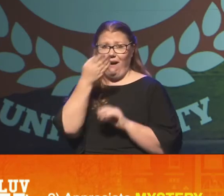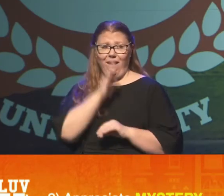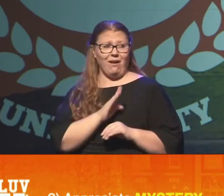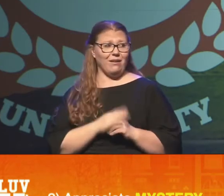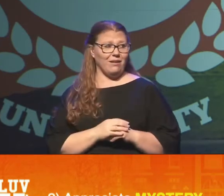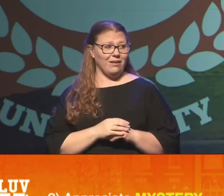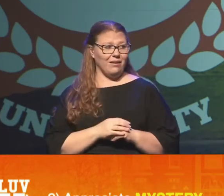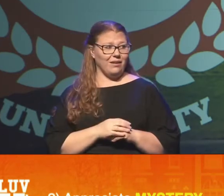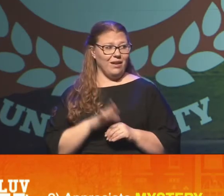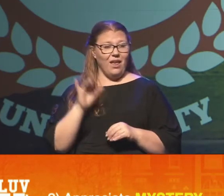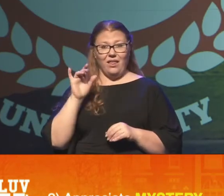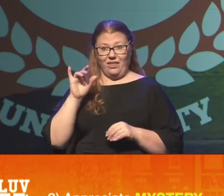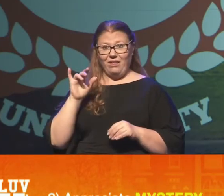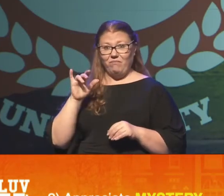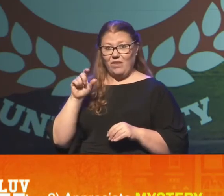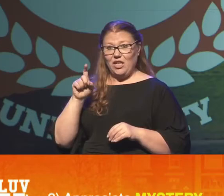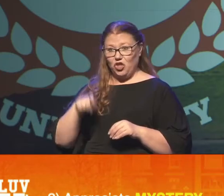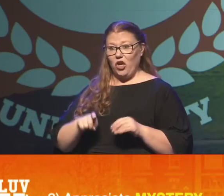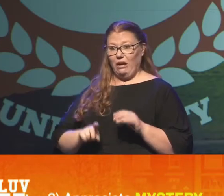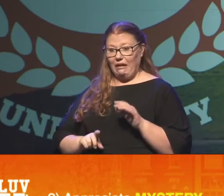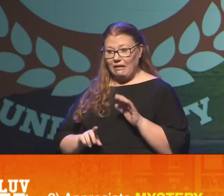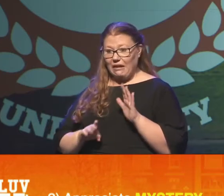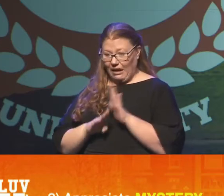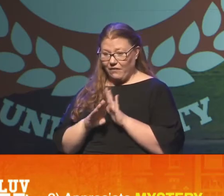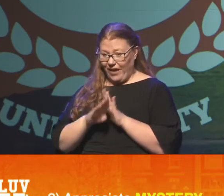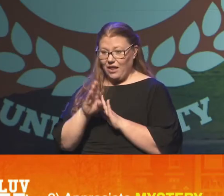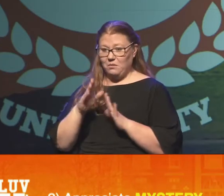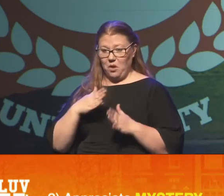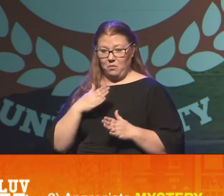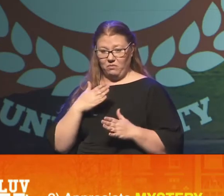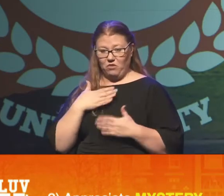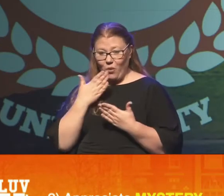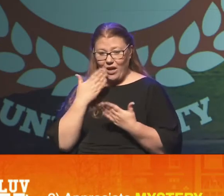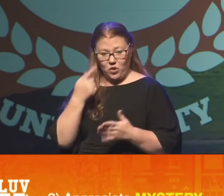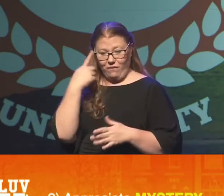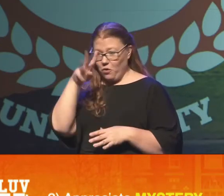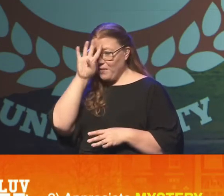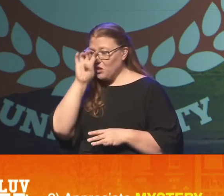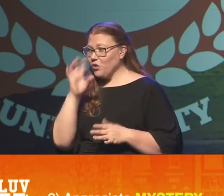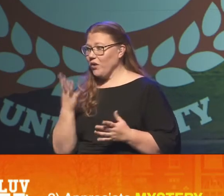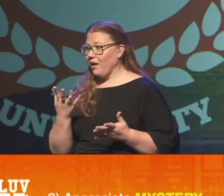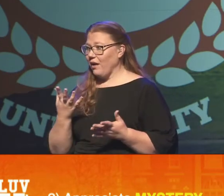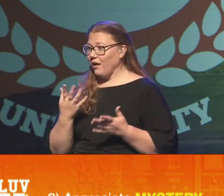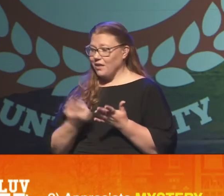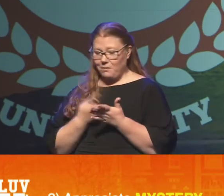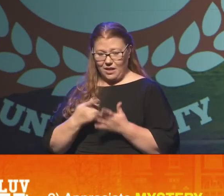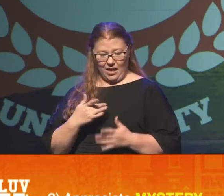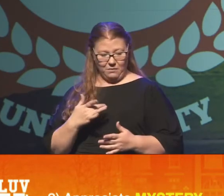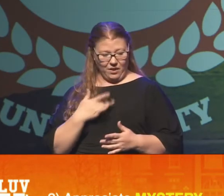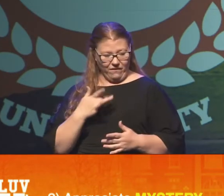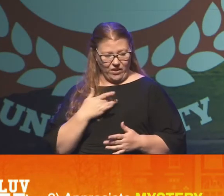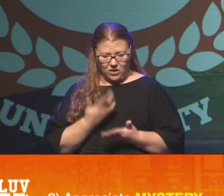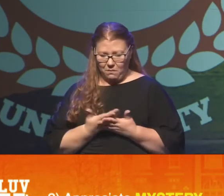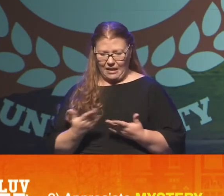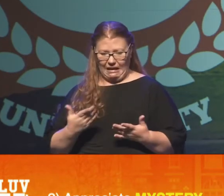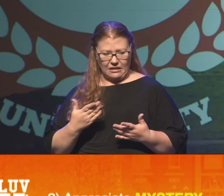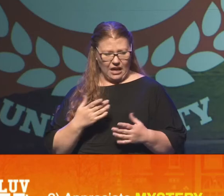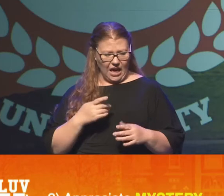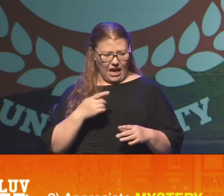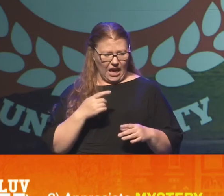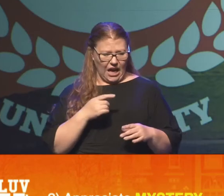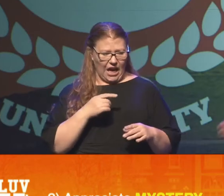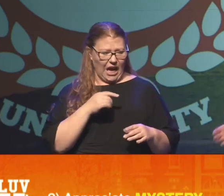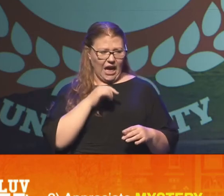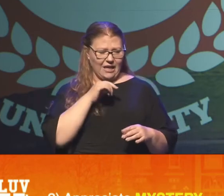And that should create some gratitude for mystery, and sometimes it creates this sense of some things I need to unknow in order to